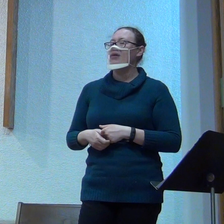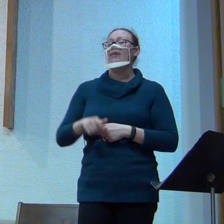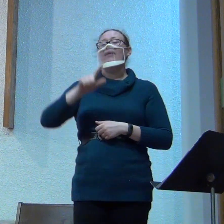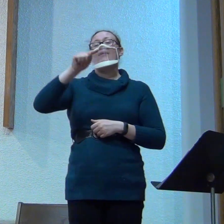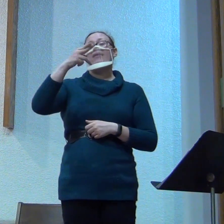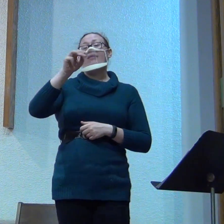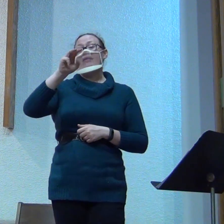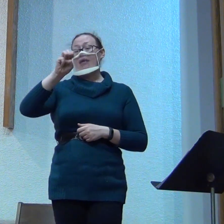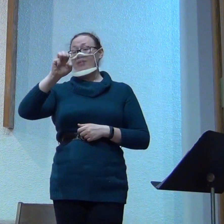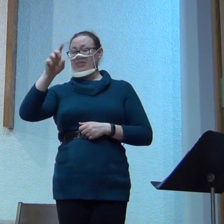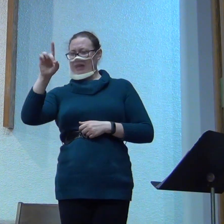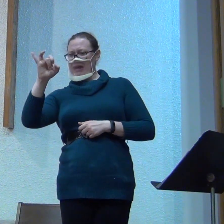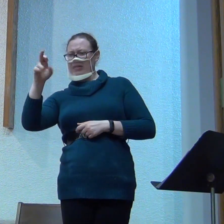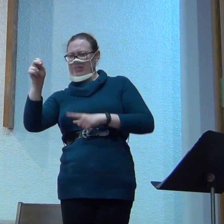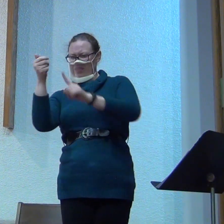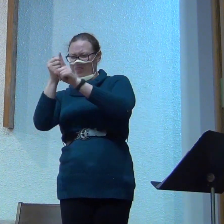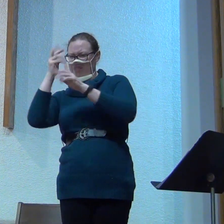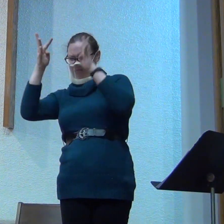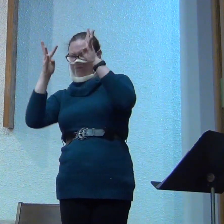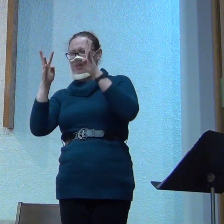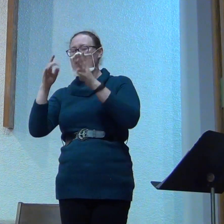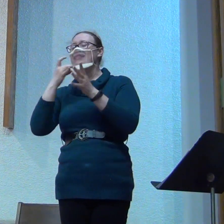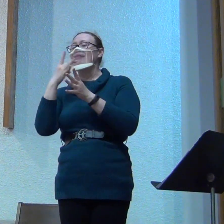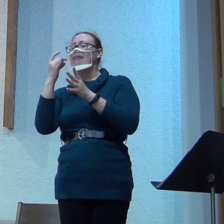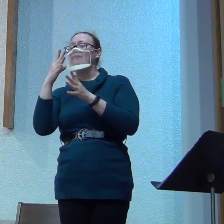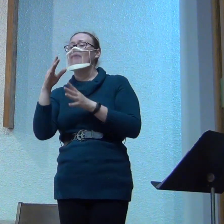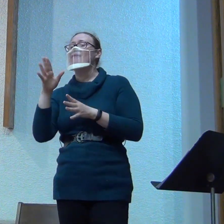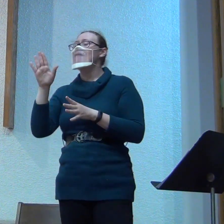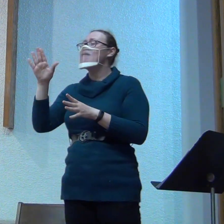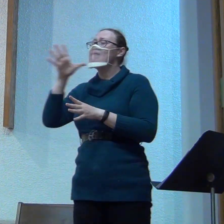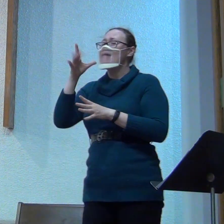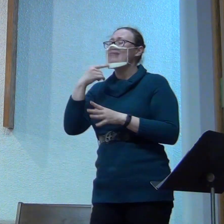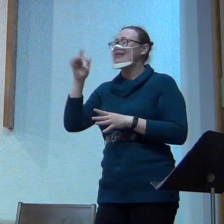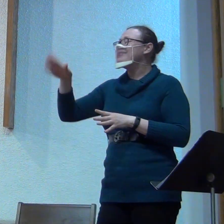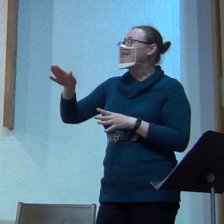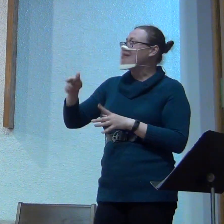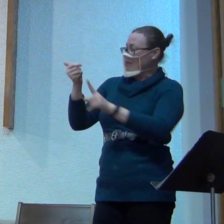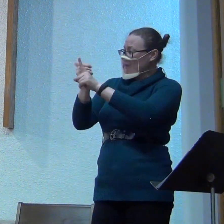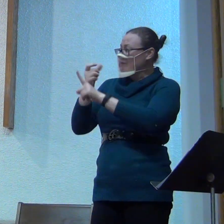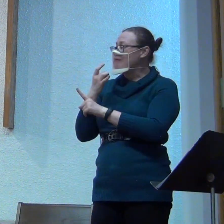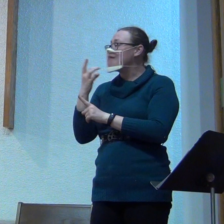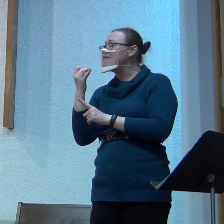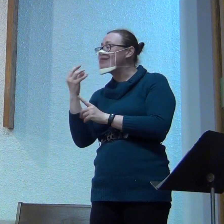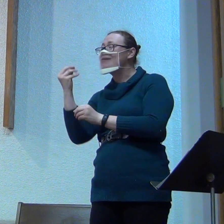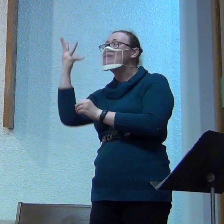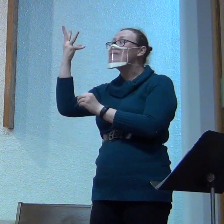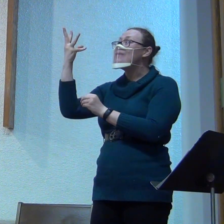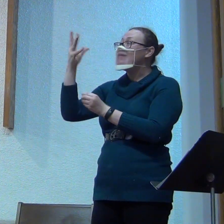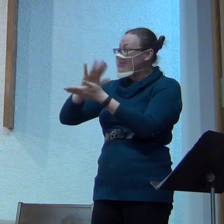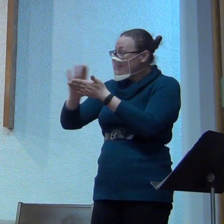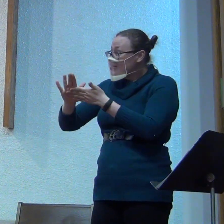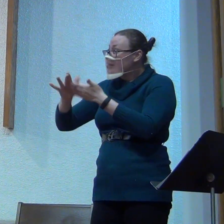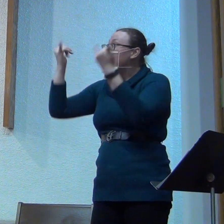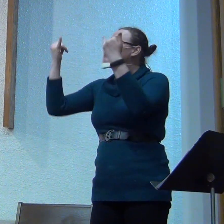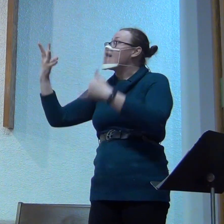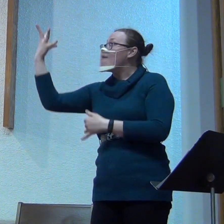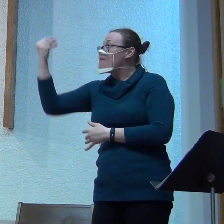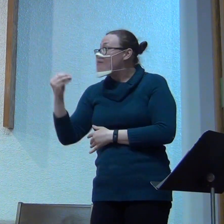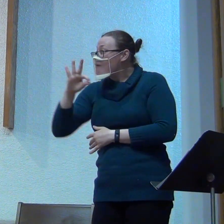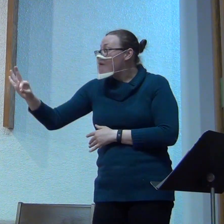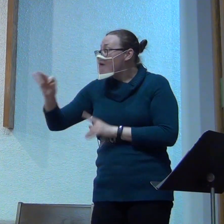Thomas Edison's mother said to him, "Of course I'm glad you invented the electric light bulb, Thomas. Now turn it off and go to